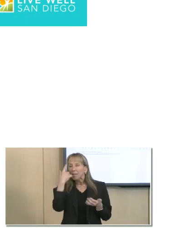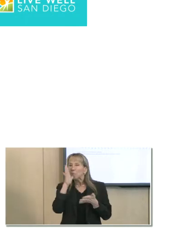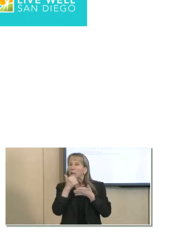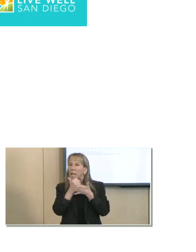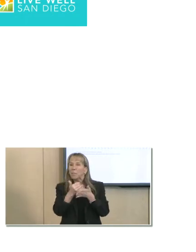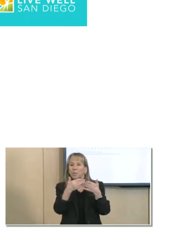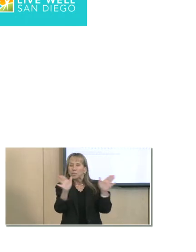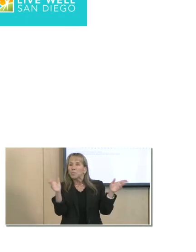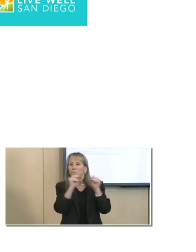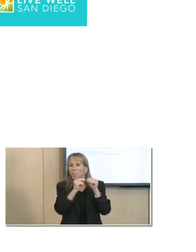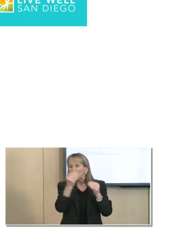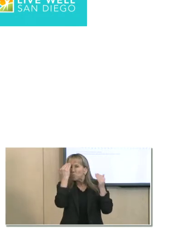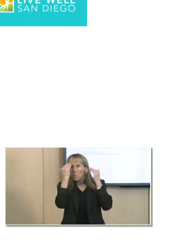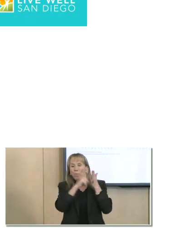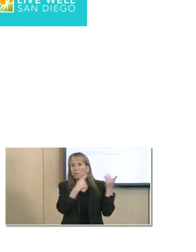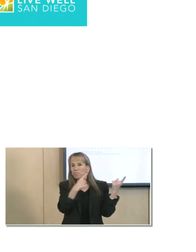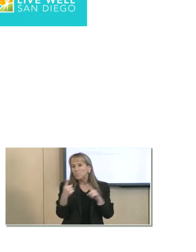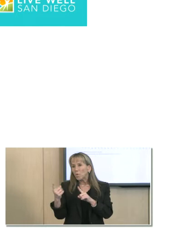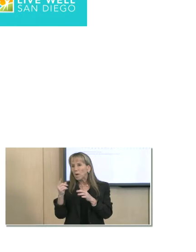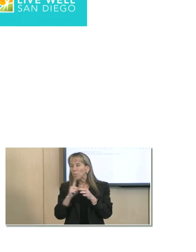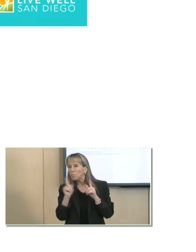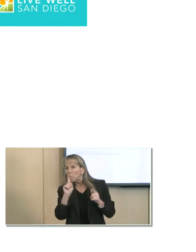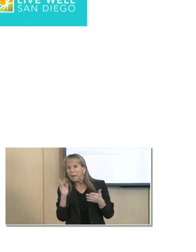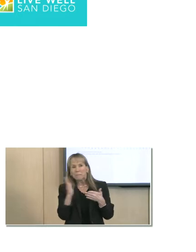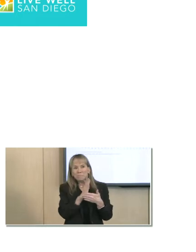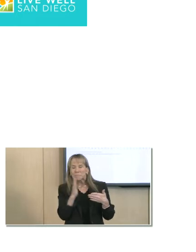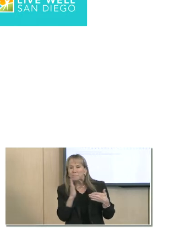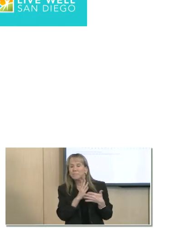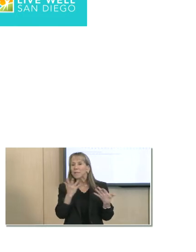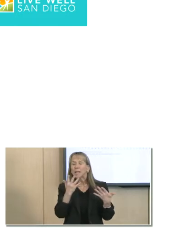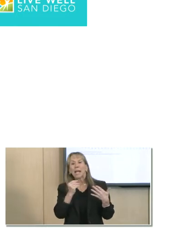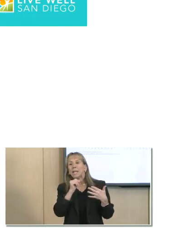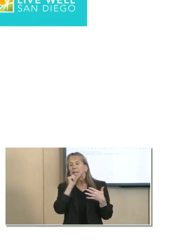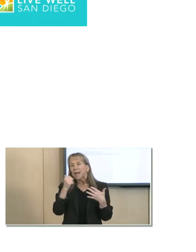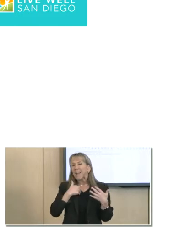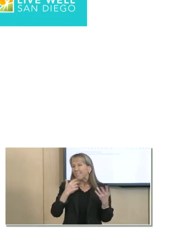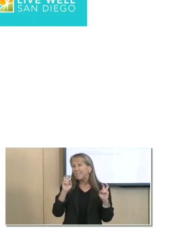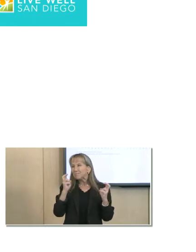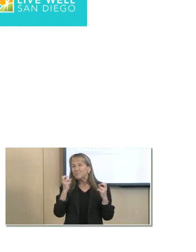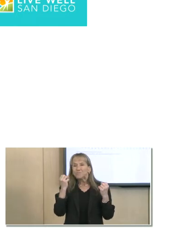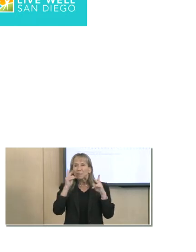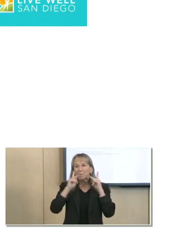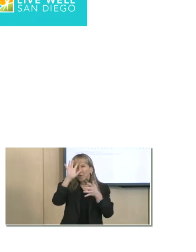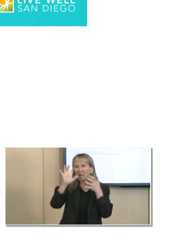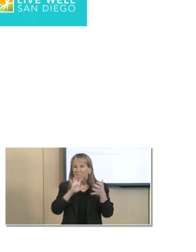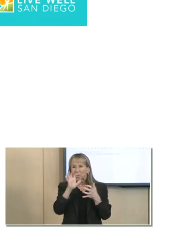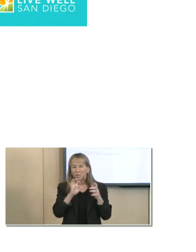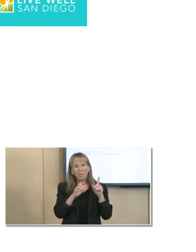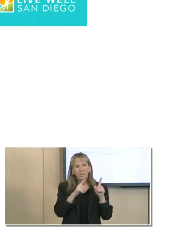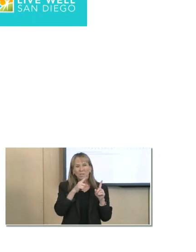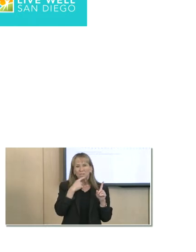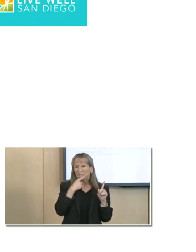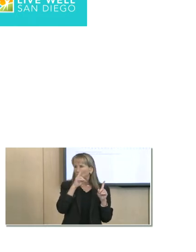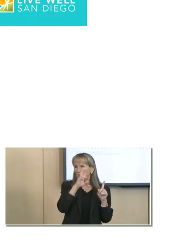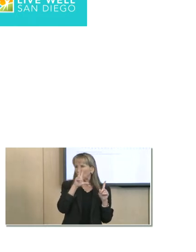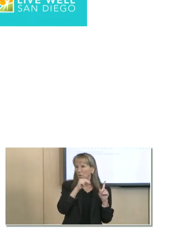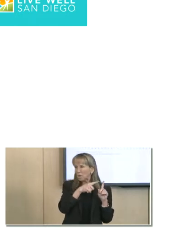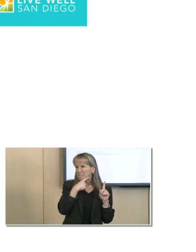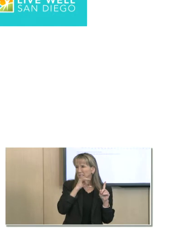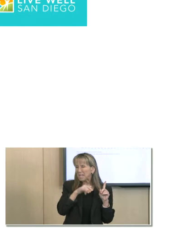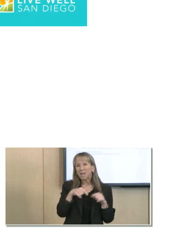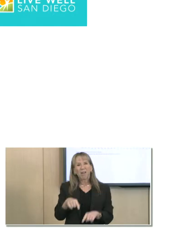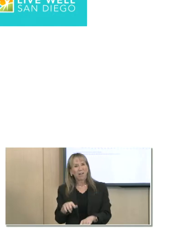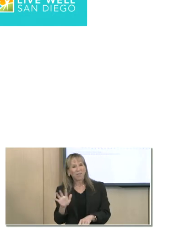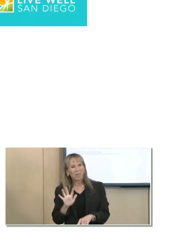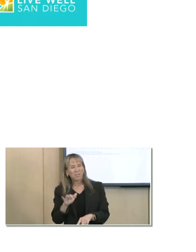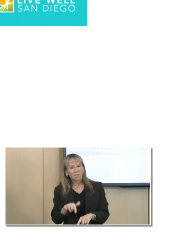public faster of where we are, but will also avoid any confusion regarding something said at the 2:30 press conference versus